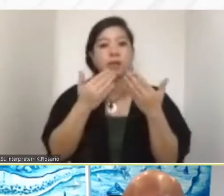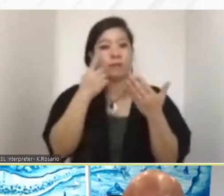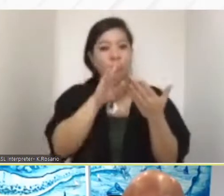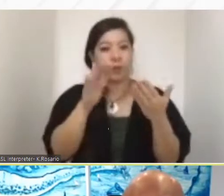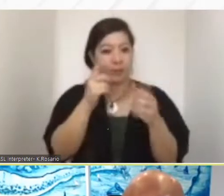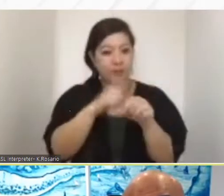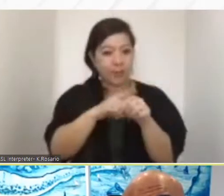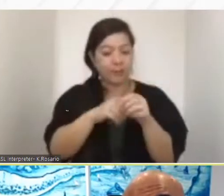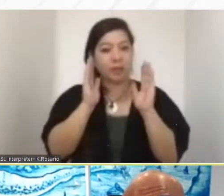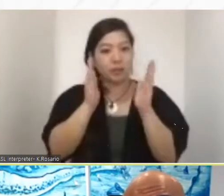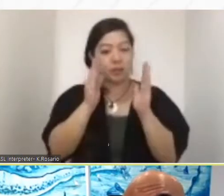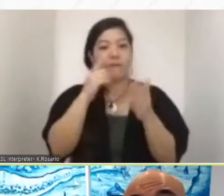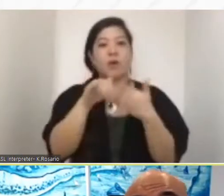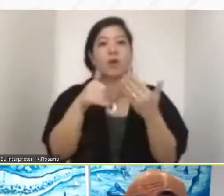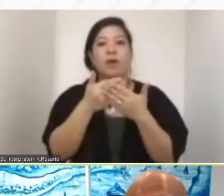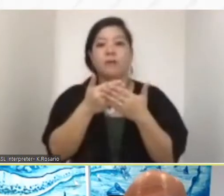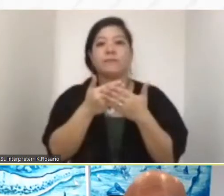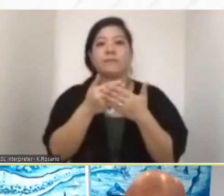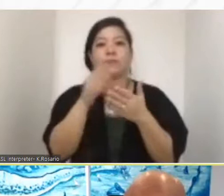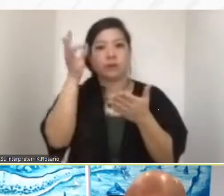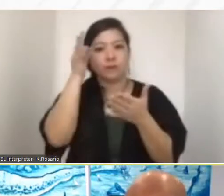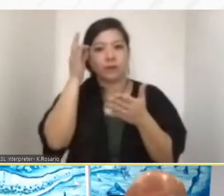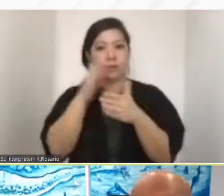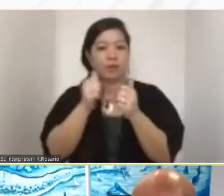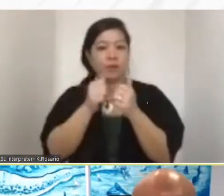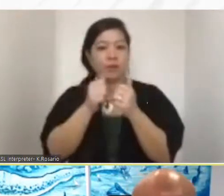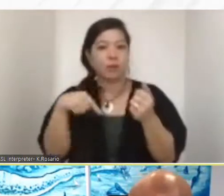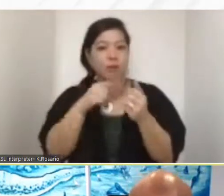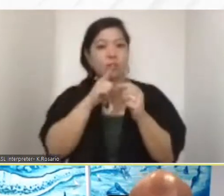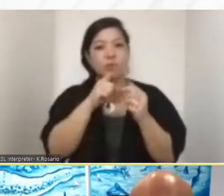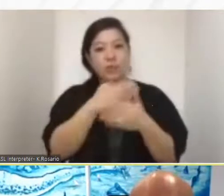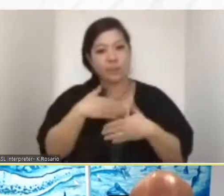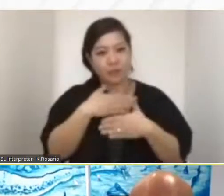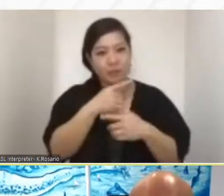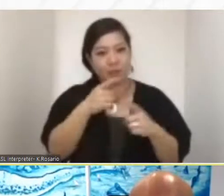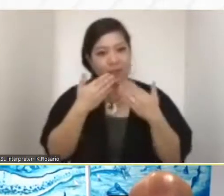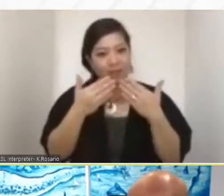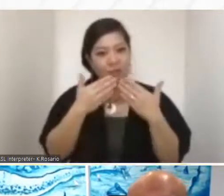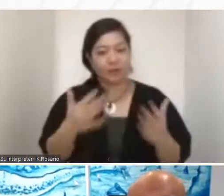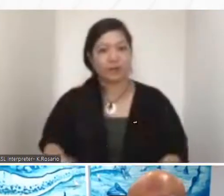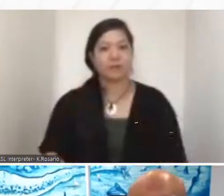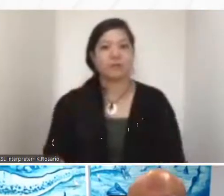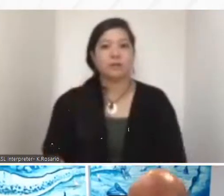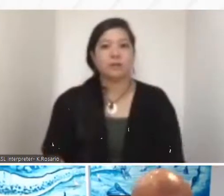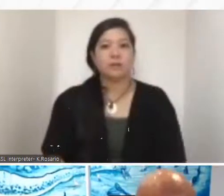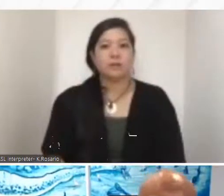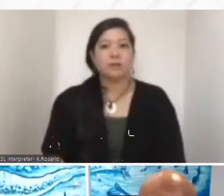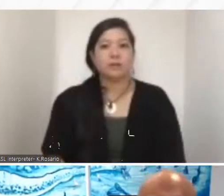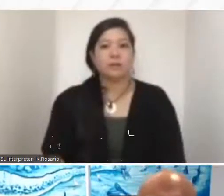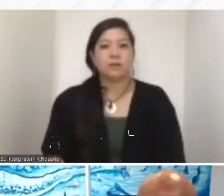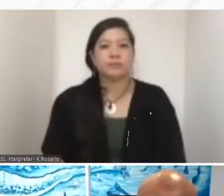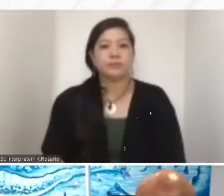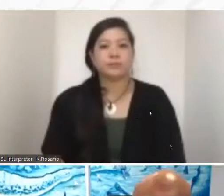attention and for all the attention to the federal partners. We really, truly appreciate it. Thank you. Thank you. And I just want to